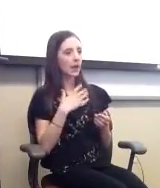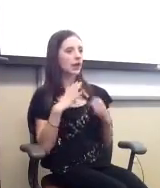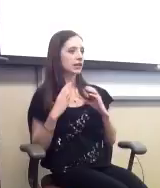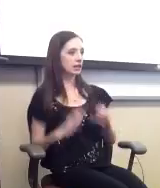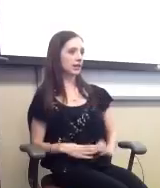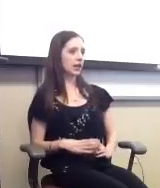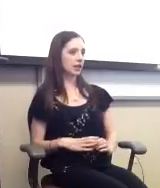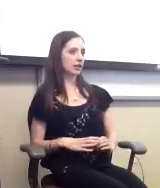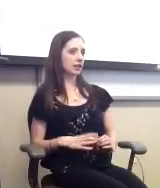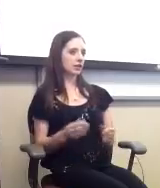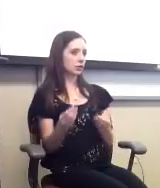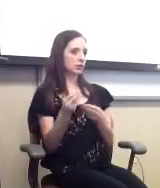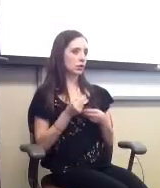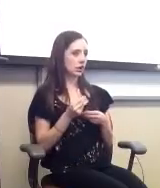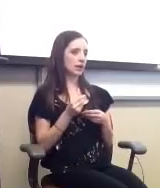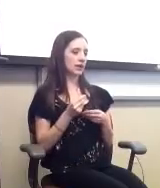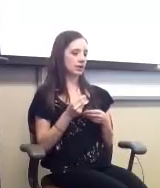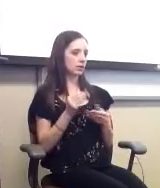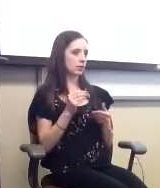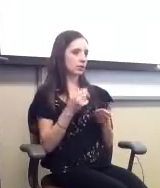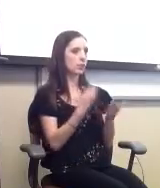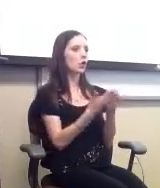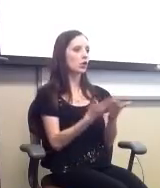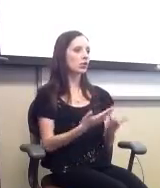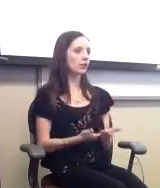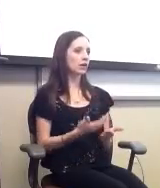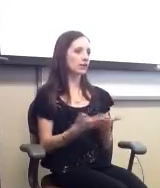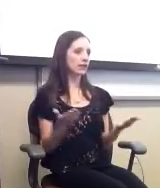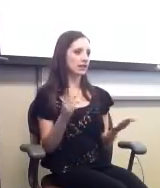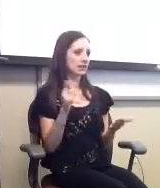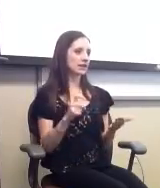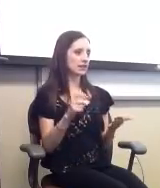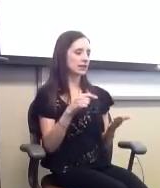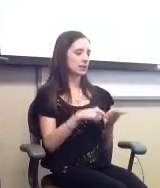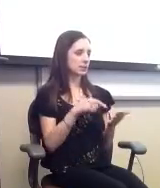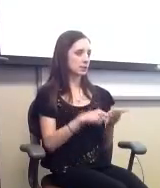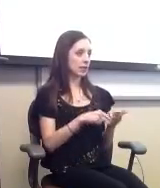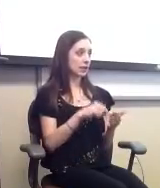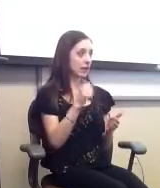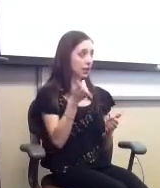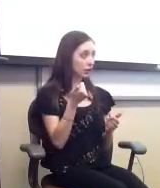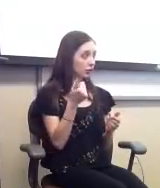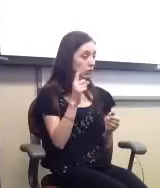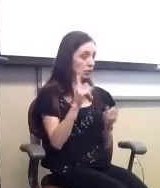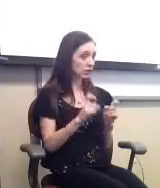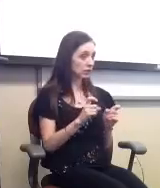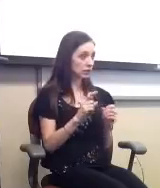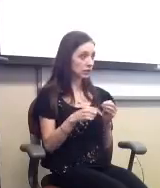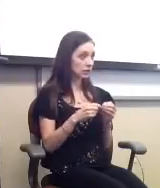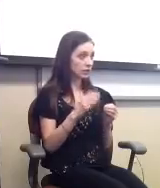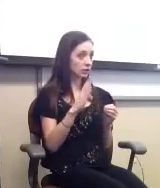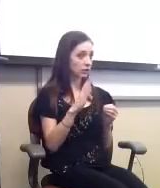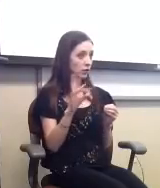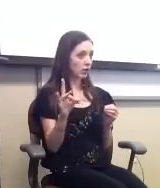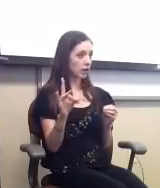move on. Okay? What other questions do you guys have about the 4A? I got a question on the top portion